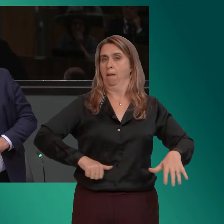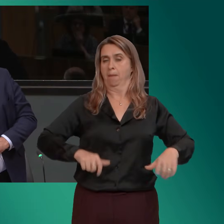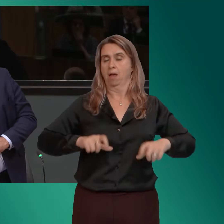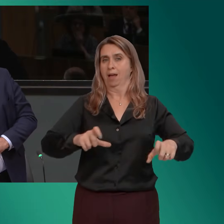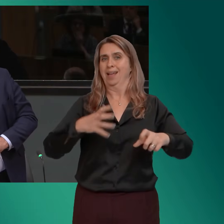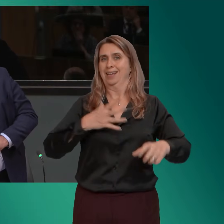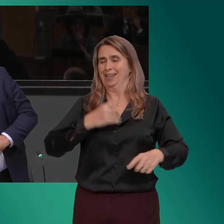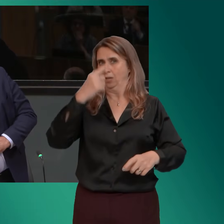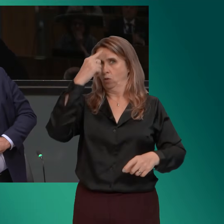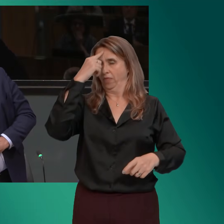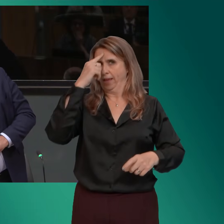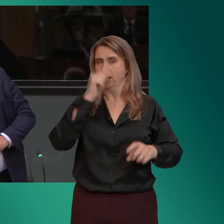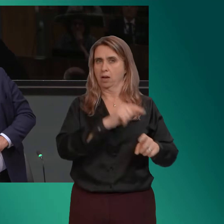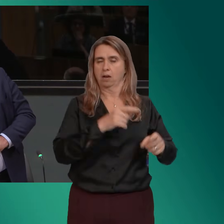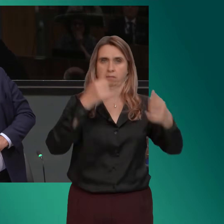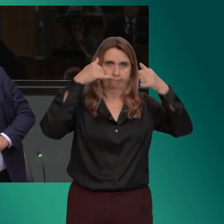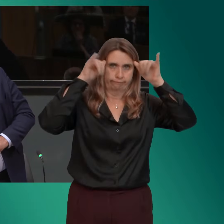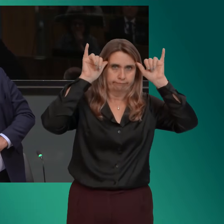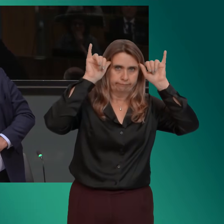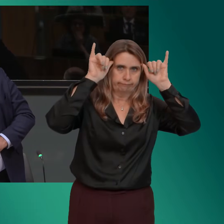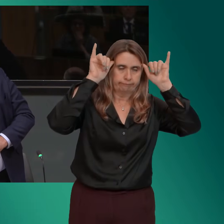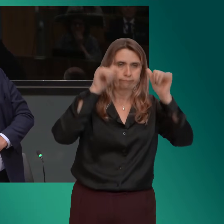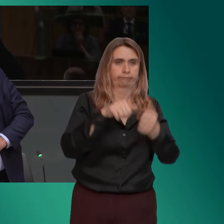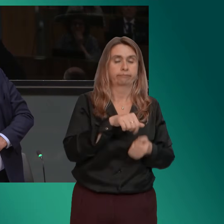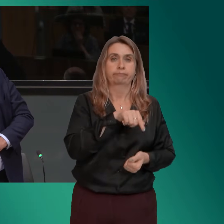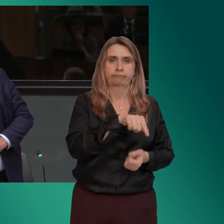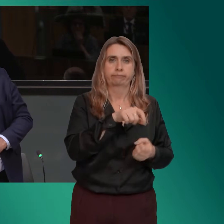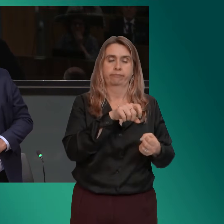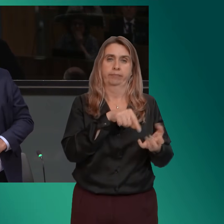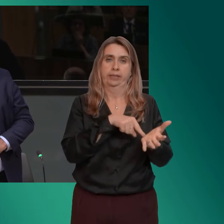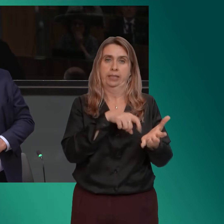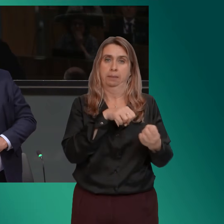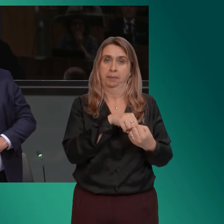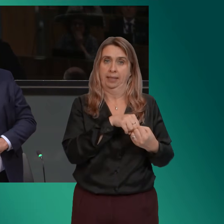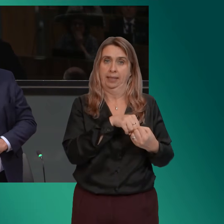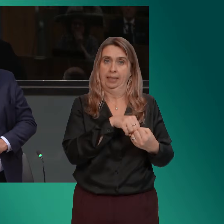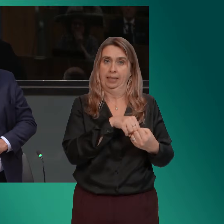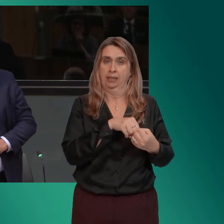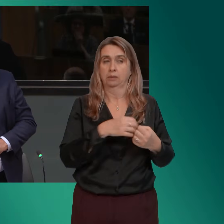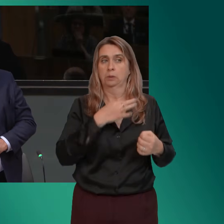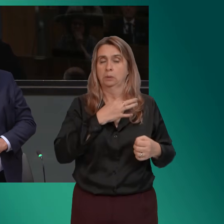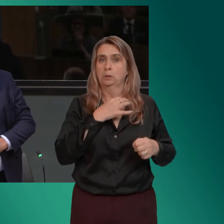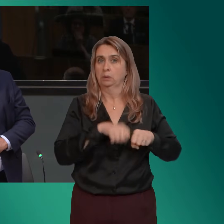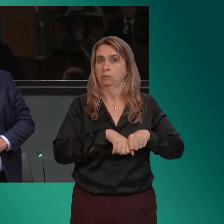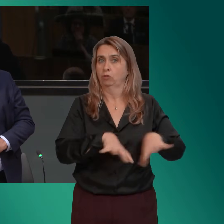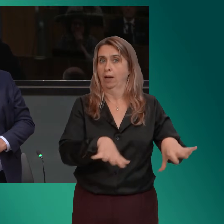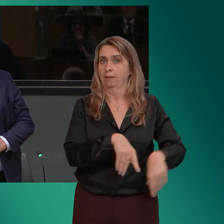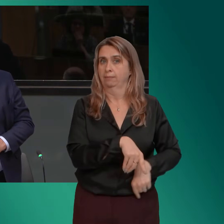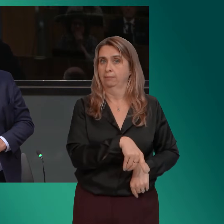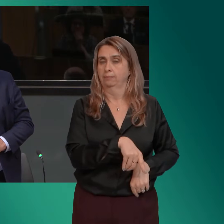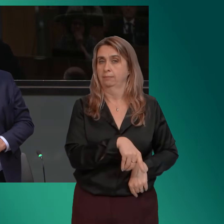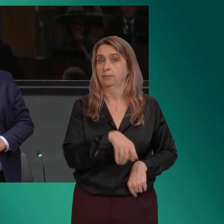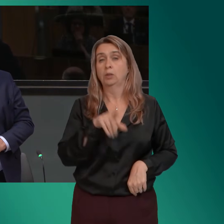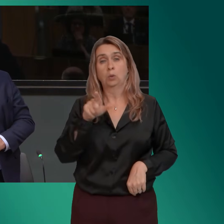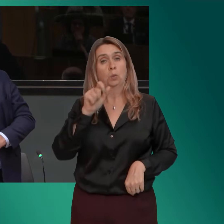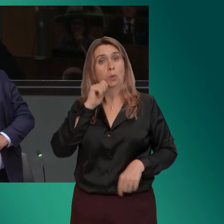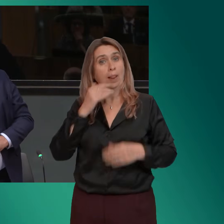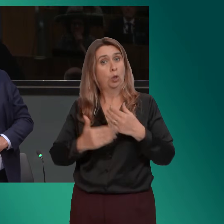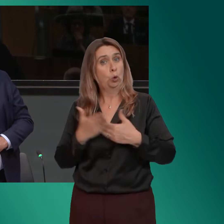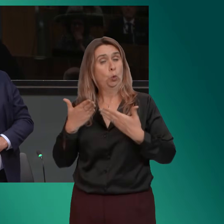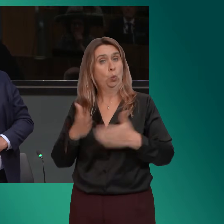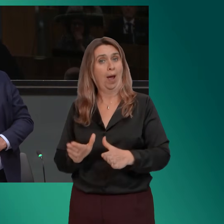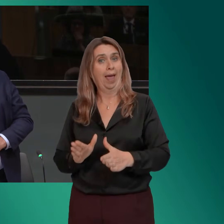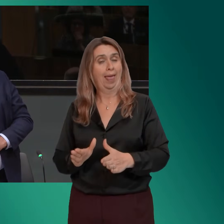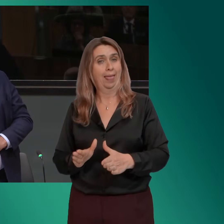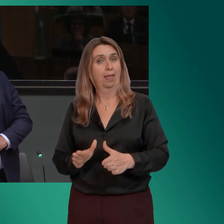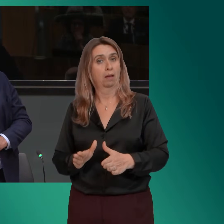bovine TB. Your government has indicated via the Minister that there will be a new approach to bovine TB. So can